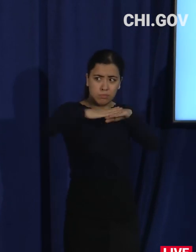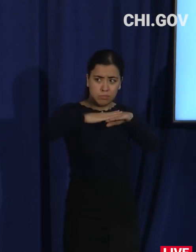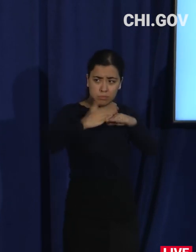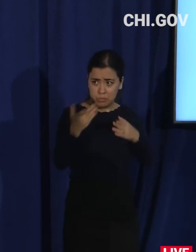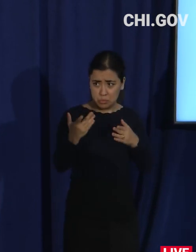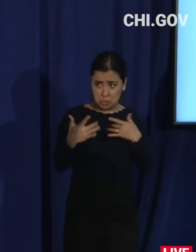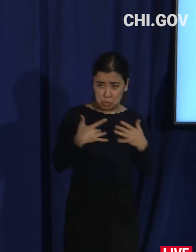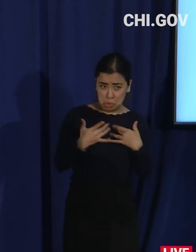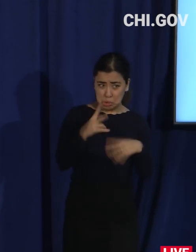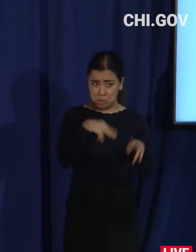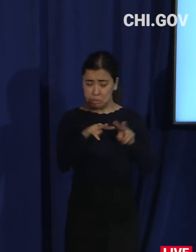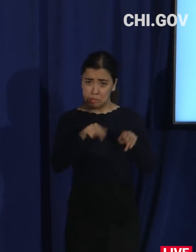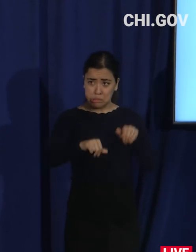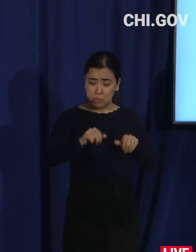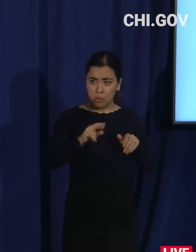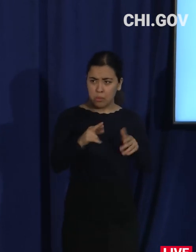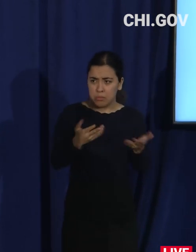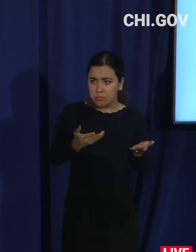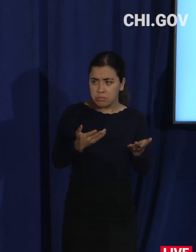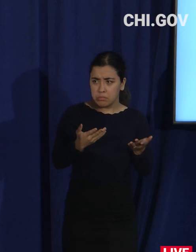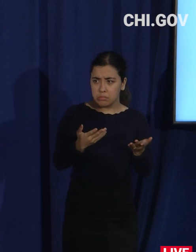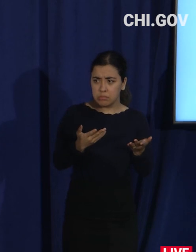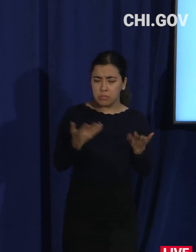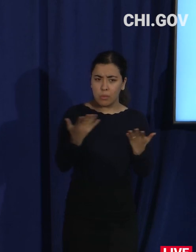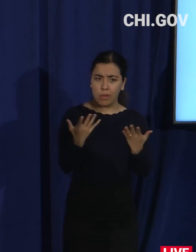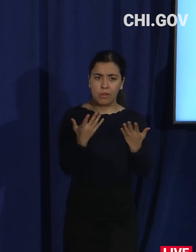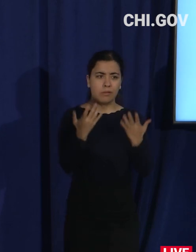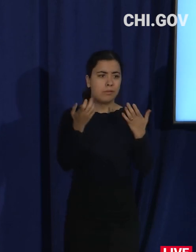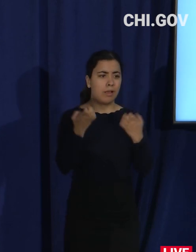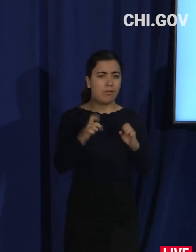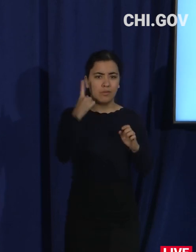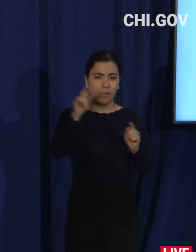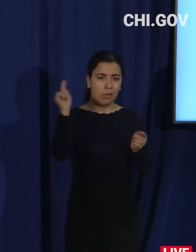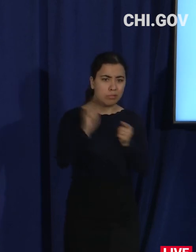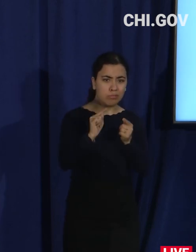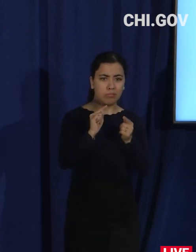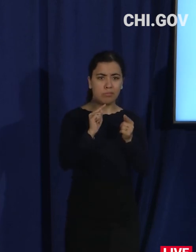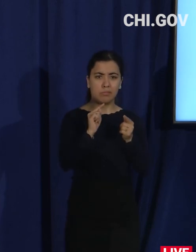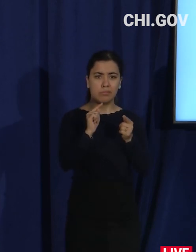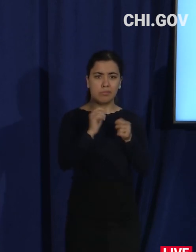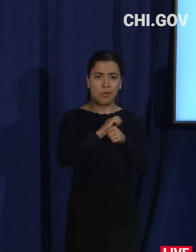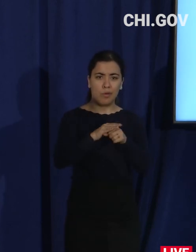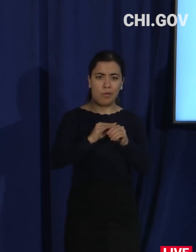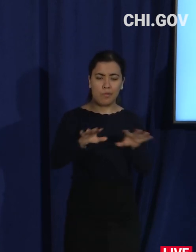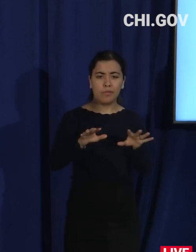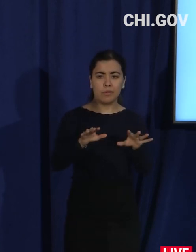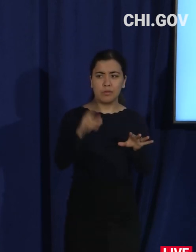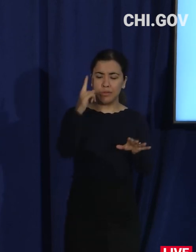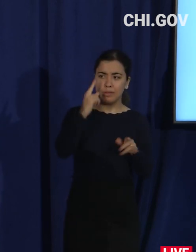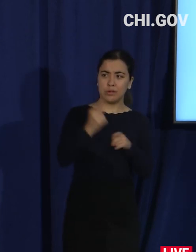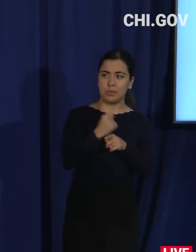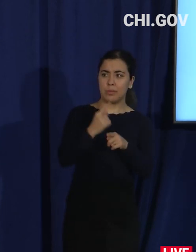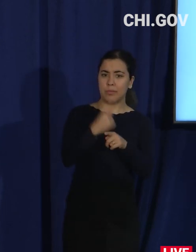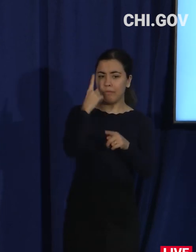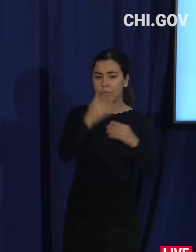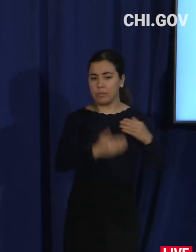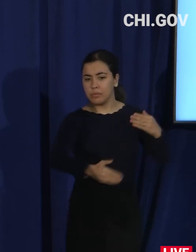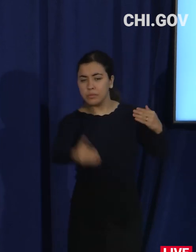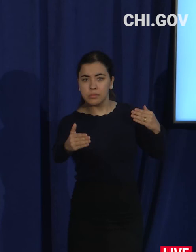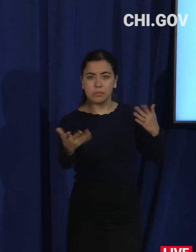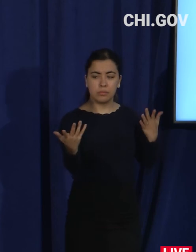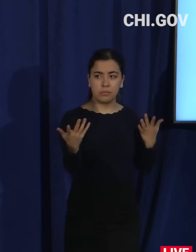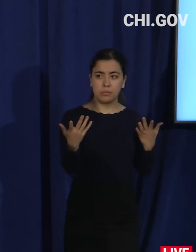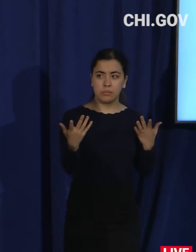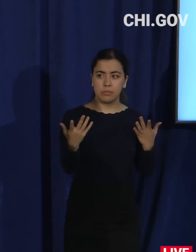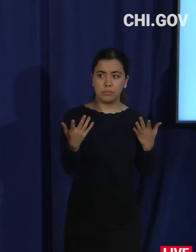And what mitigation efforts do you think are most appropriate in light of the rising